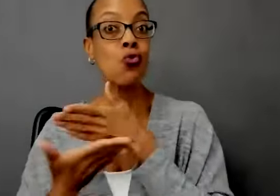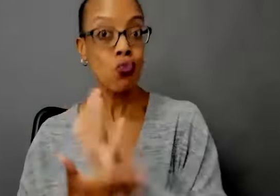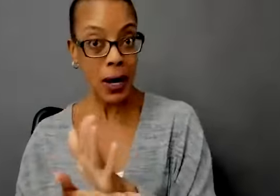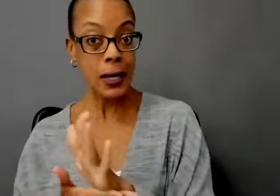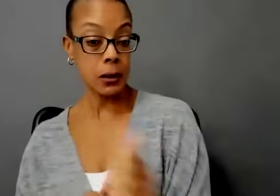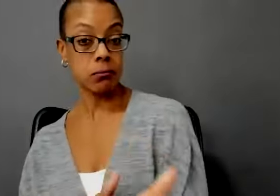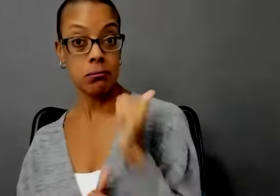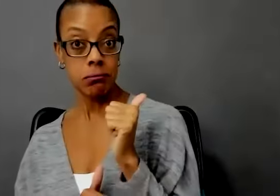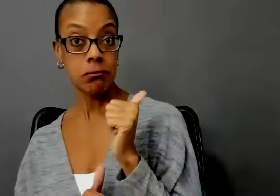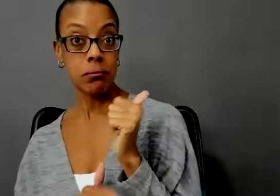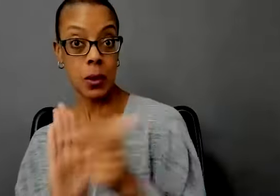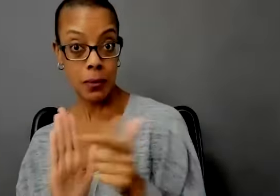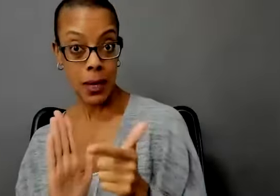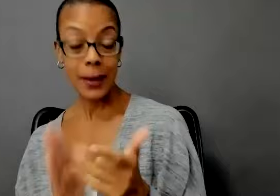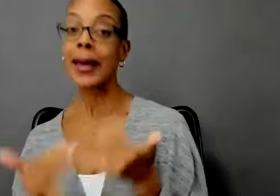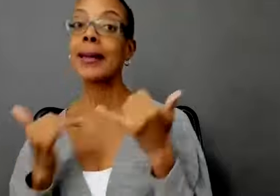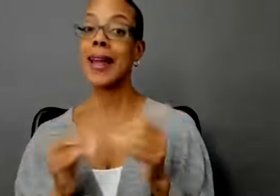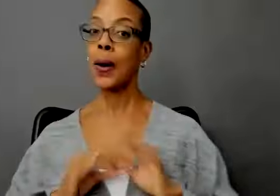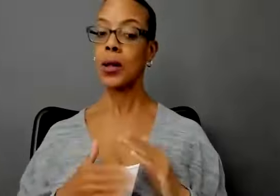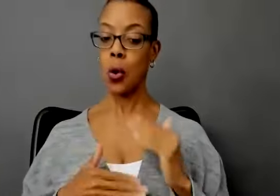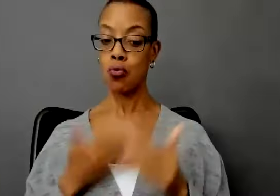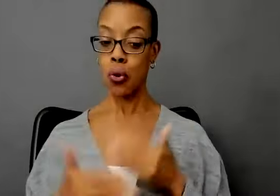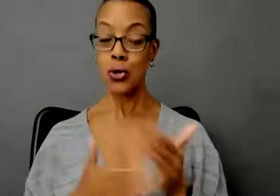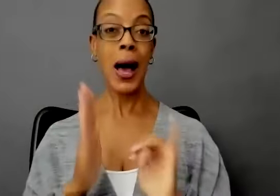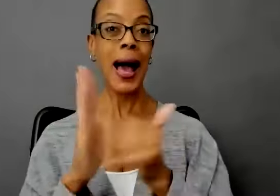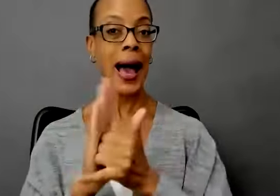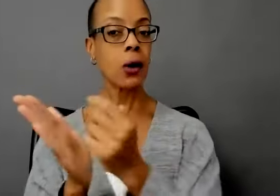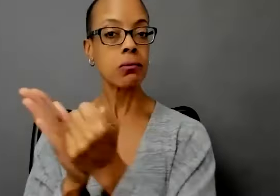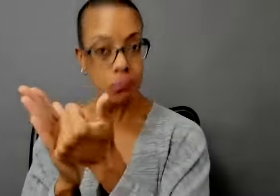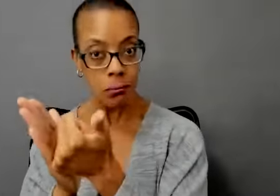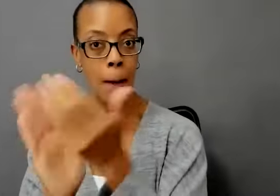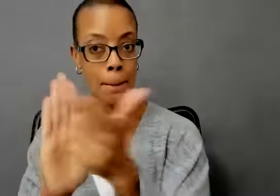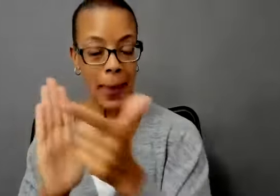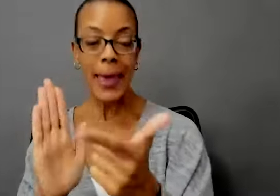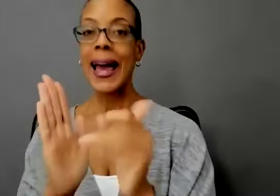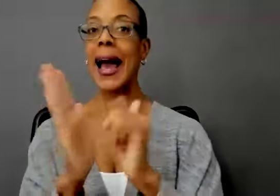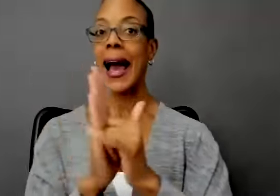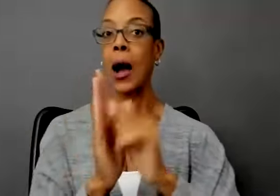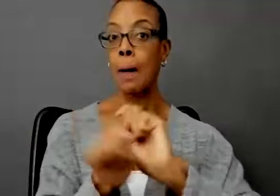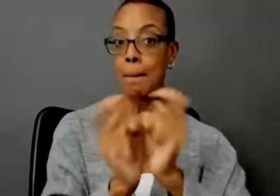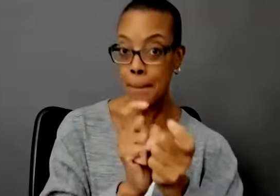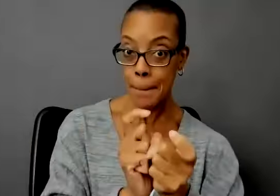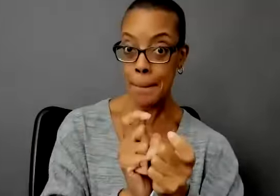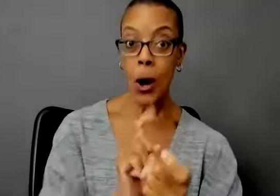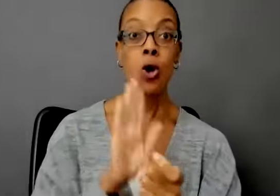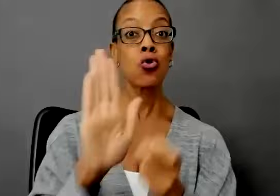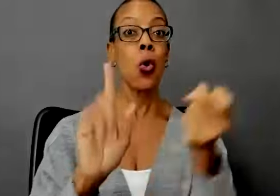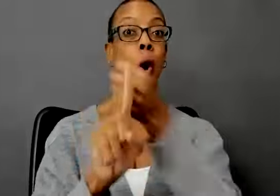clear codified process to how to remove or modify your ban. Your abuser cannot argue that you should remain silent